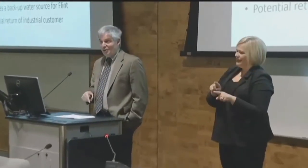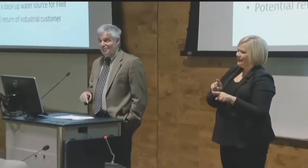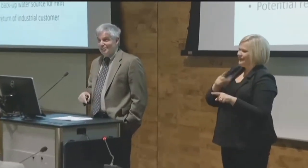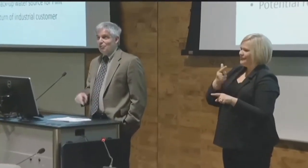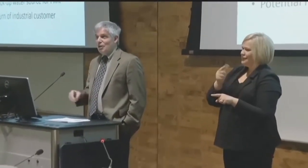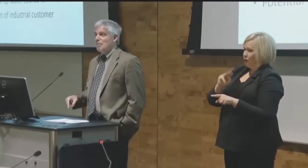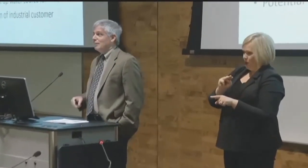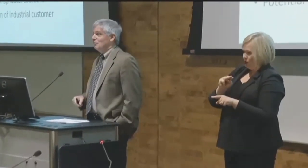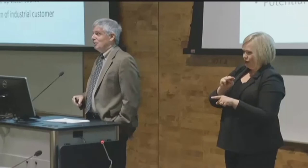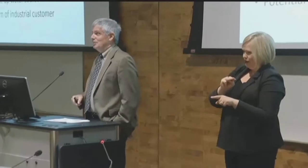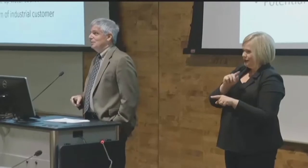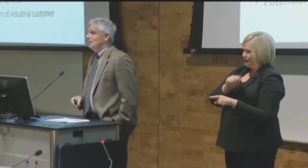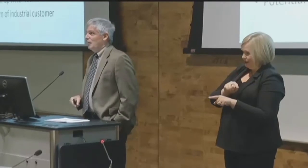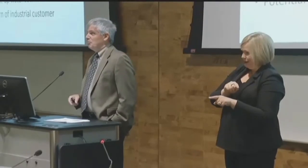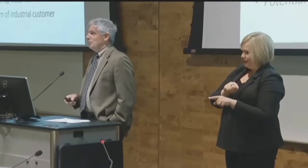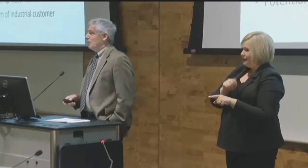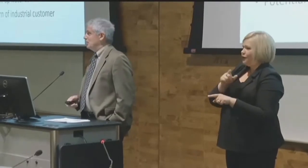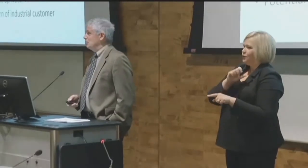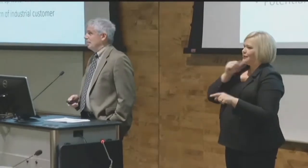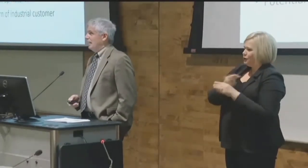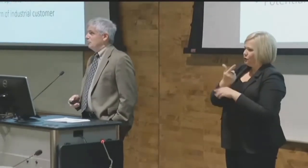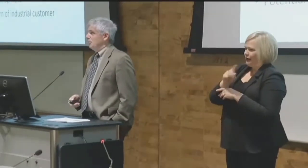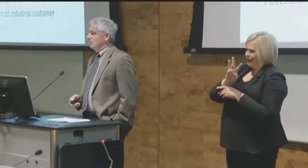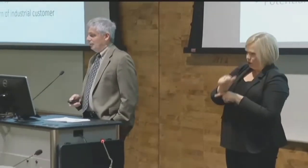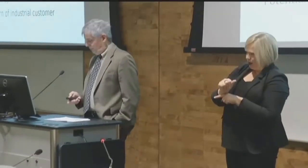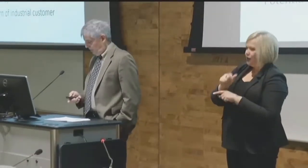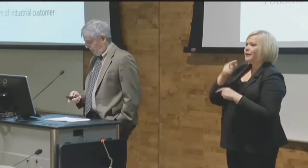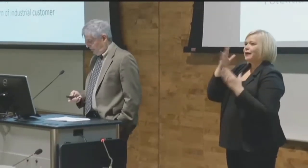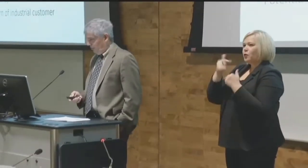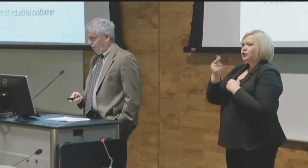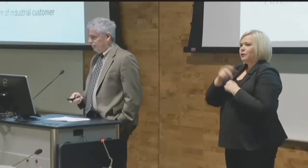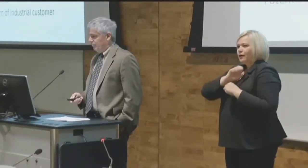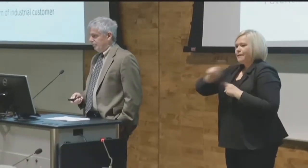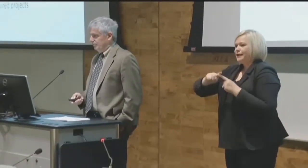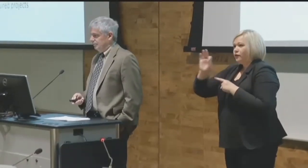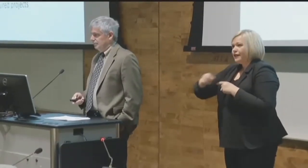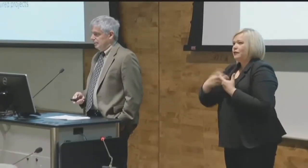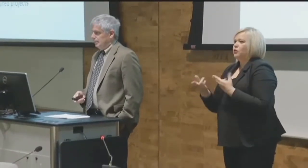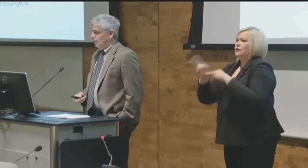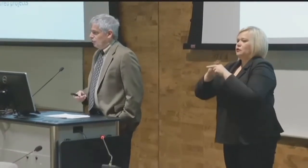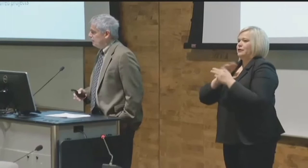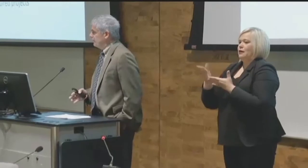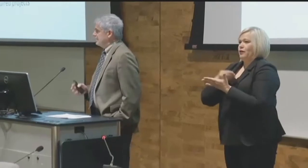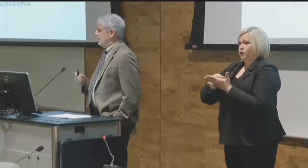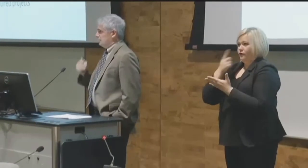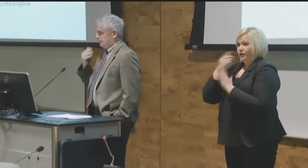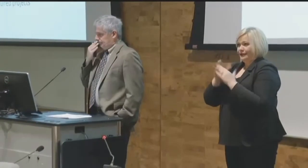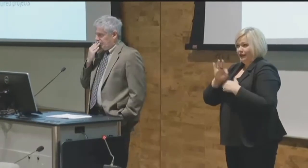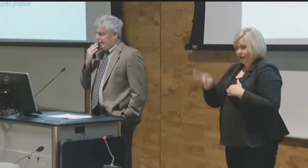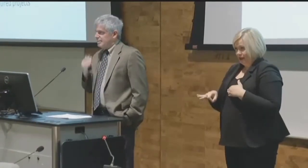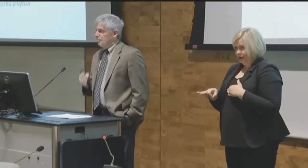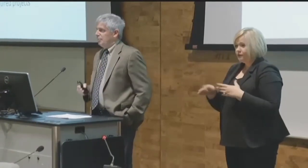Lakes Water, will come back to Flint, and that would be approximately $500,000 a year of revenue. So what's the next